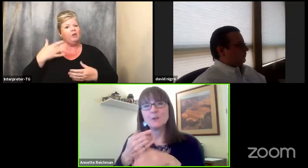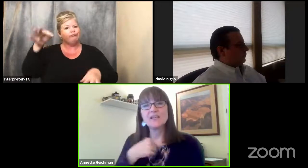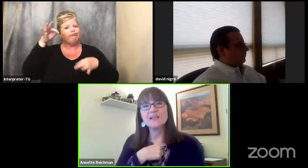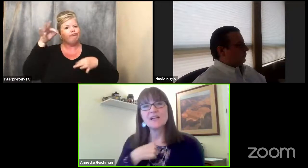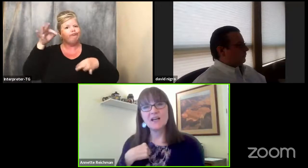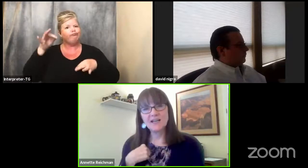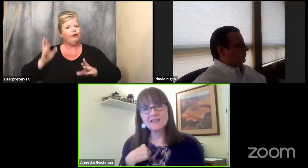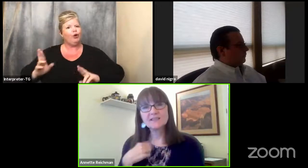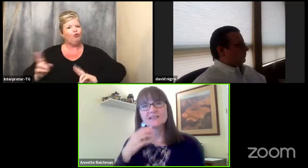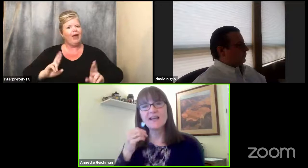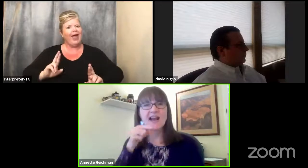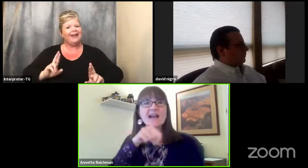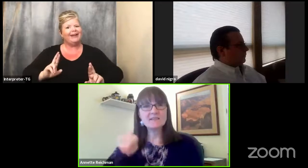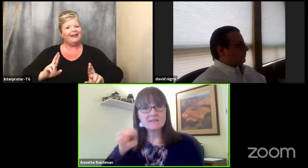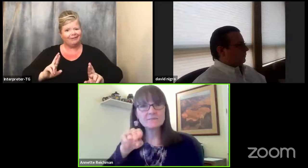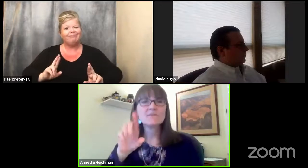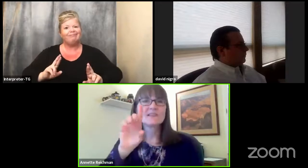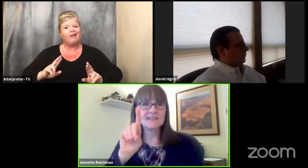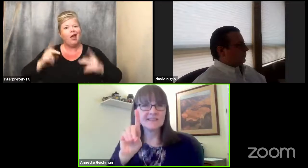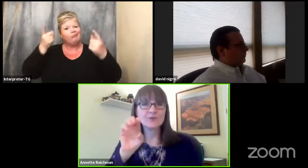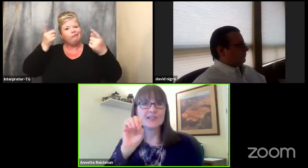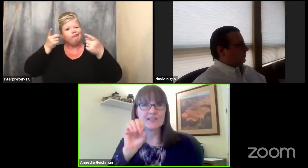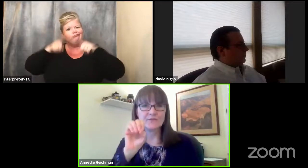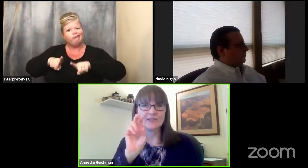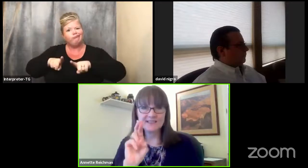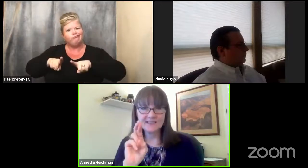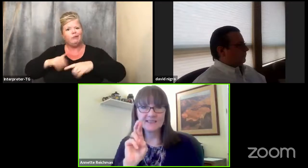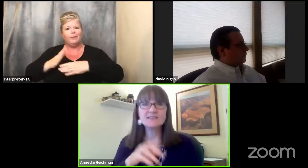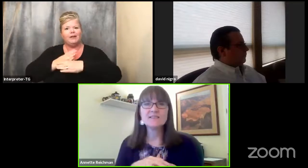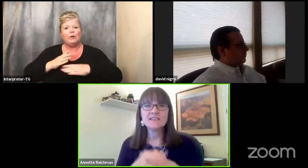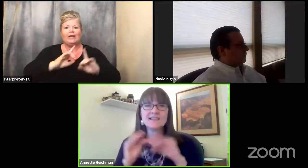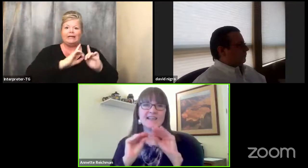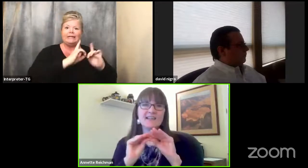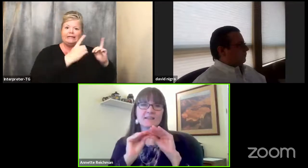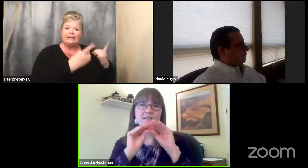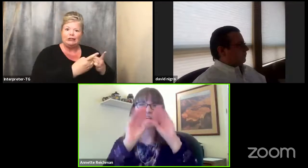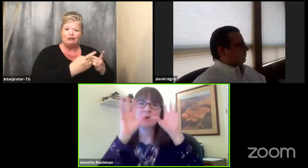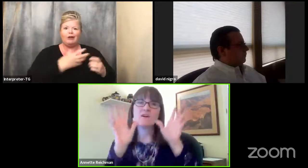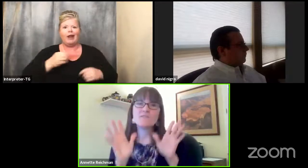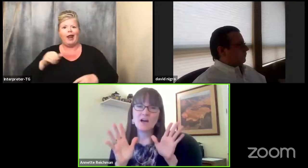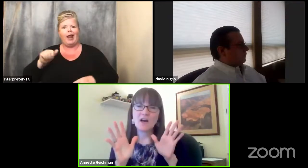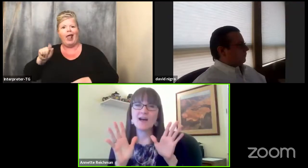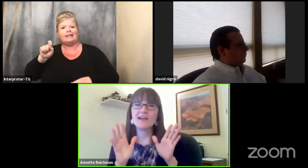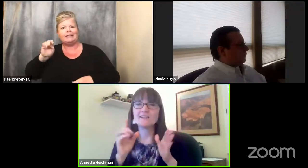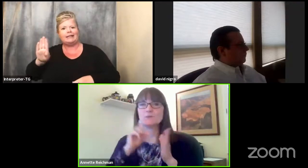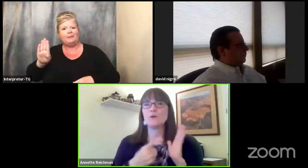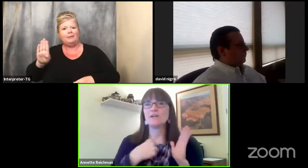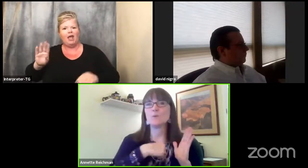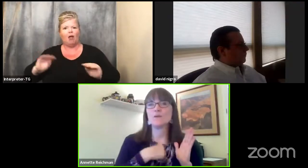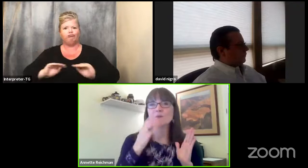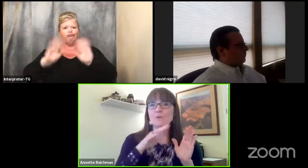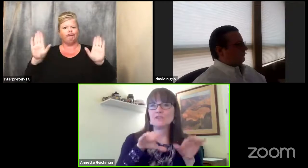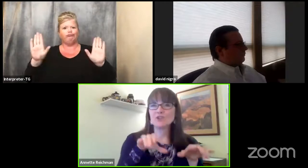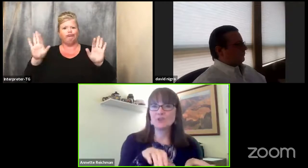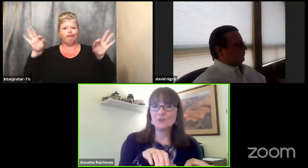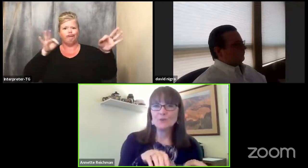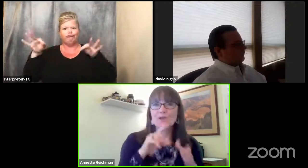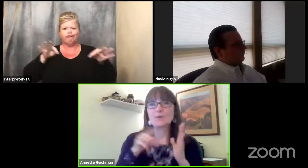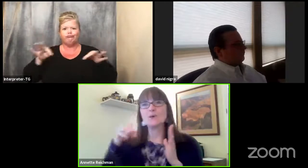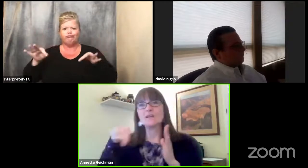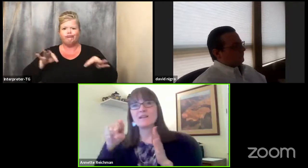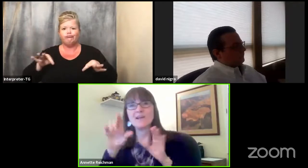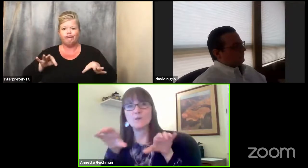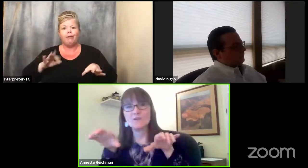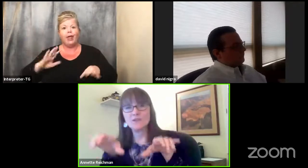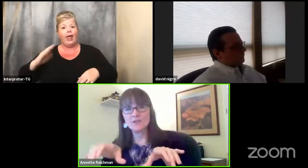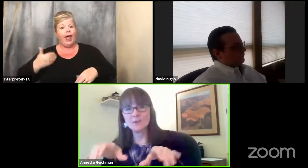document between us and the district of residence that clarifies what we will do